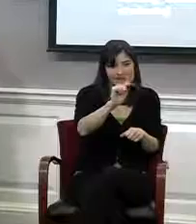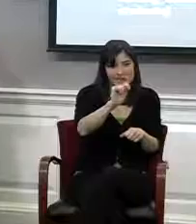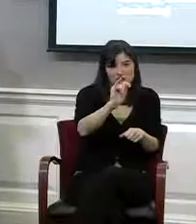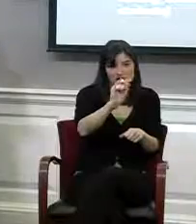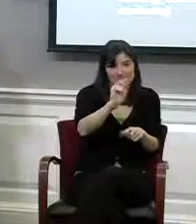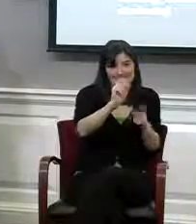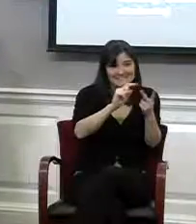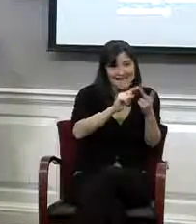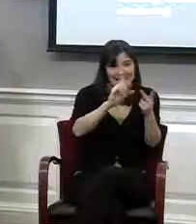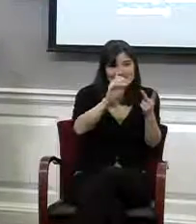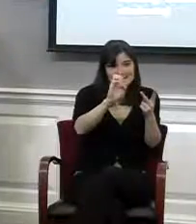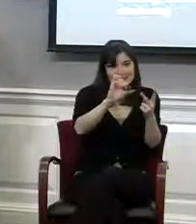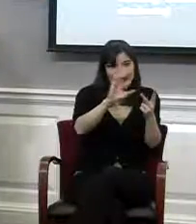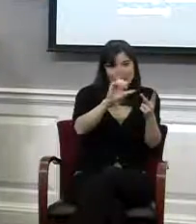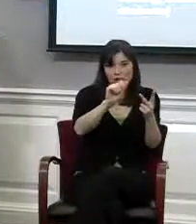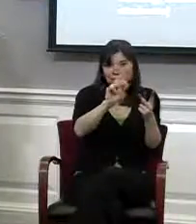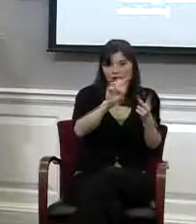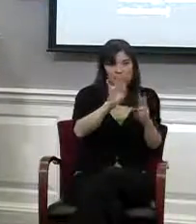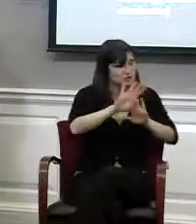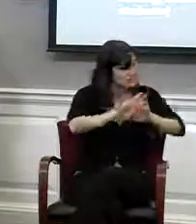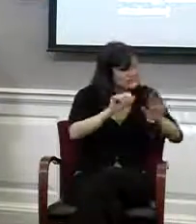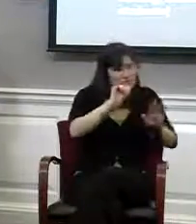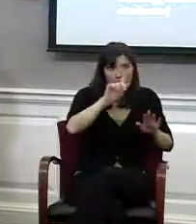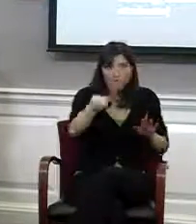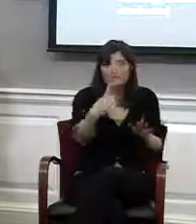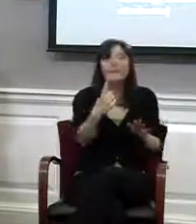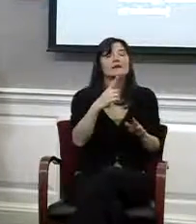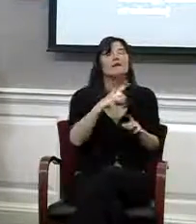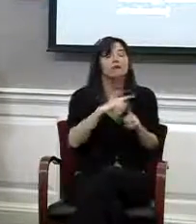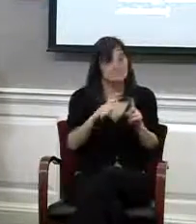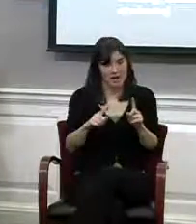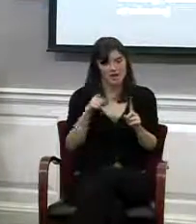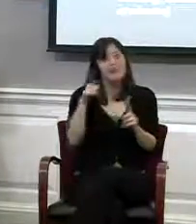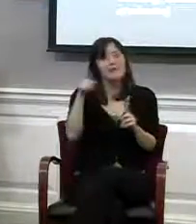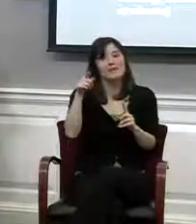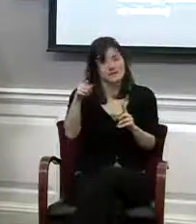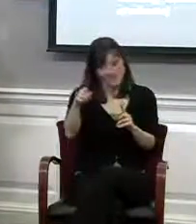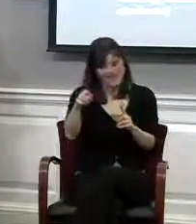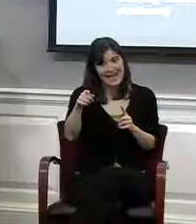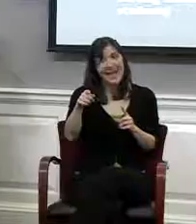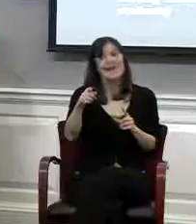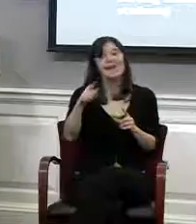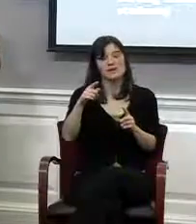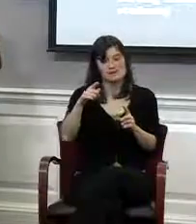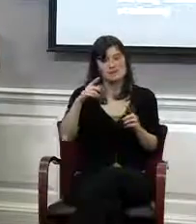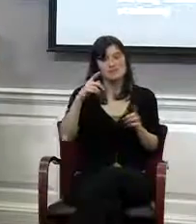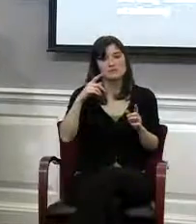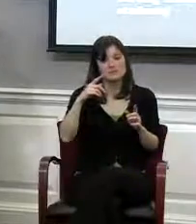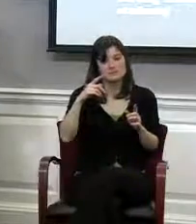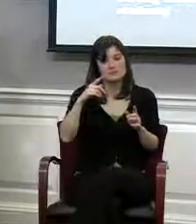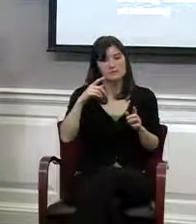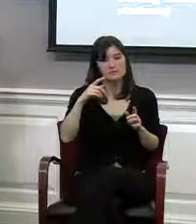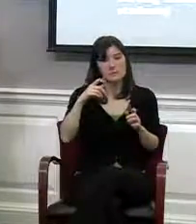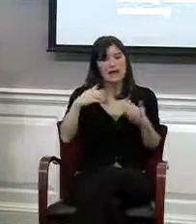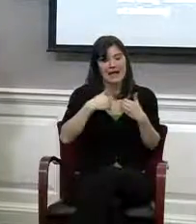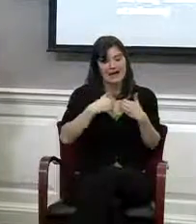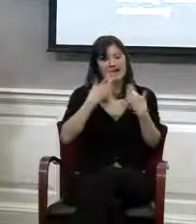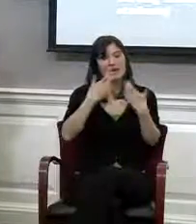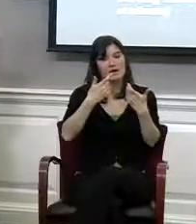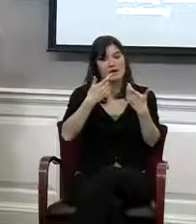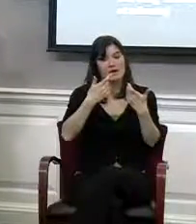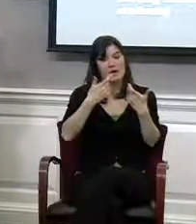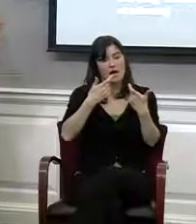social inequalities based on gender, caste, religion, income level, ability, skin color, age, place of birth. There's a huge